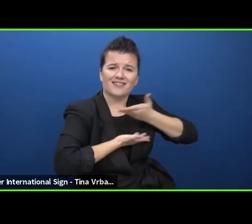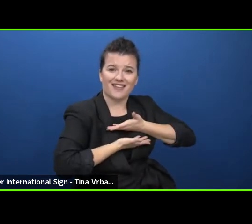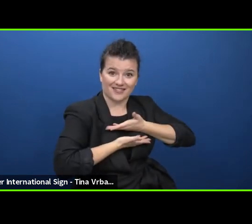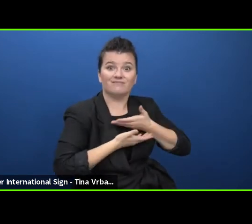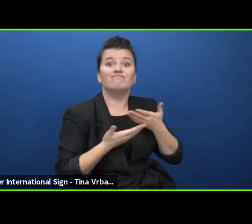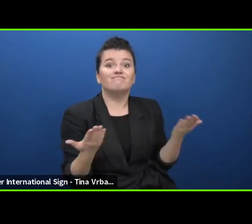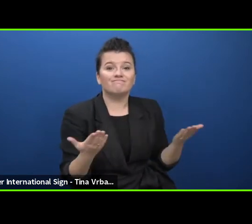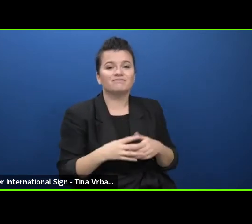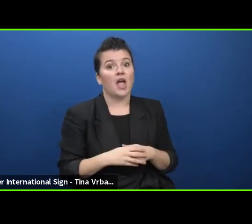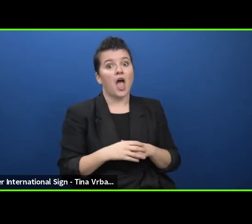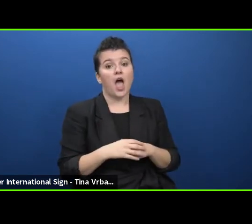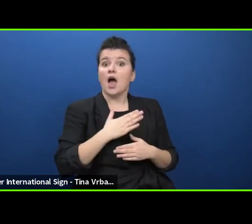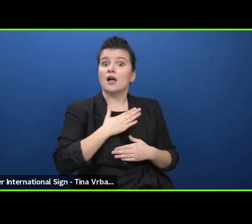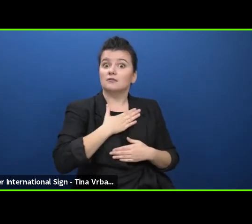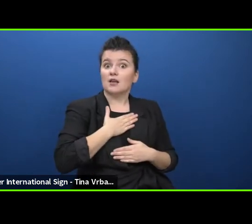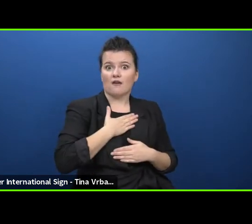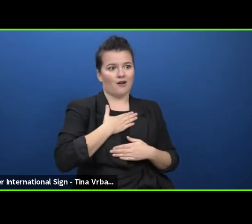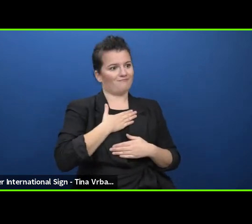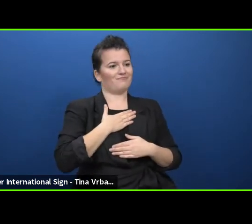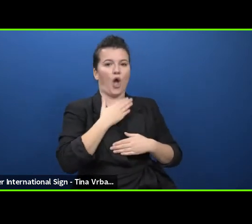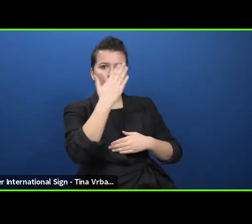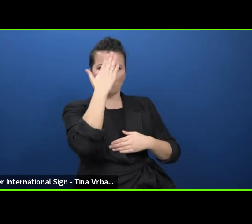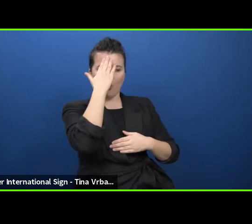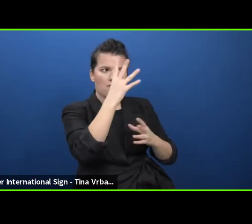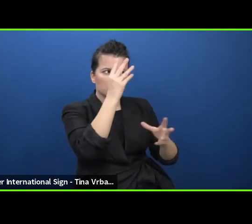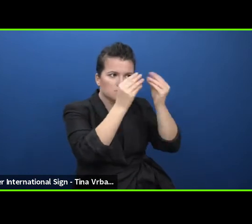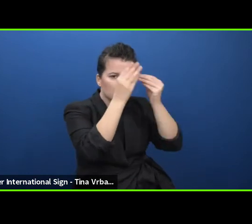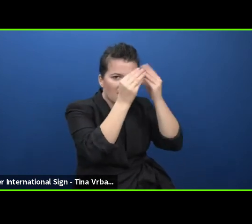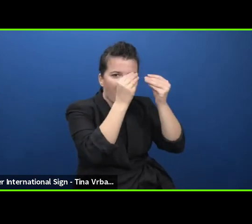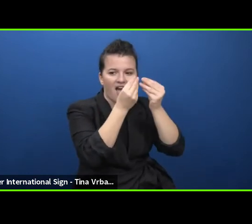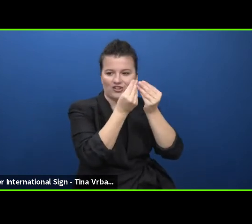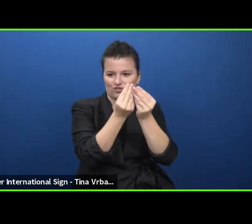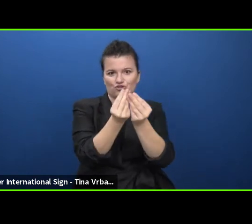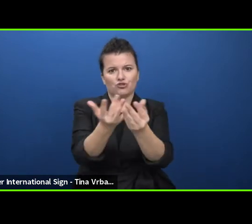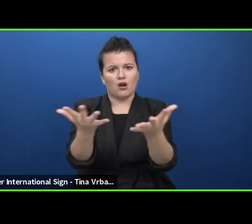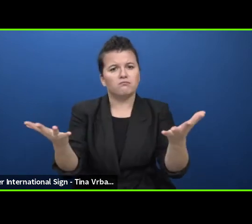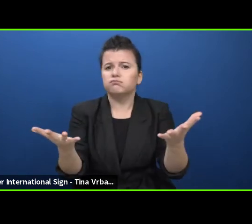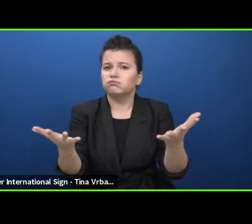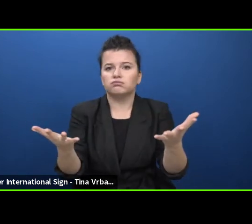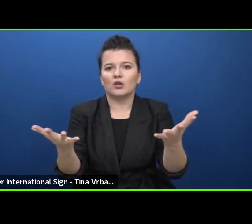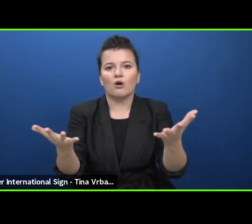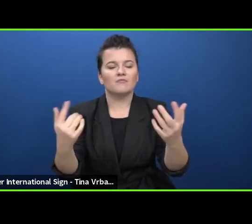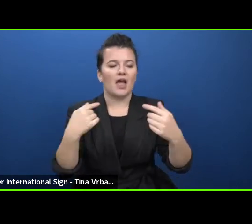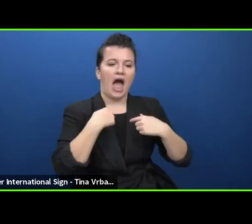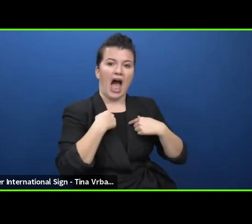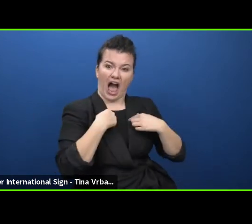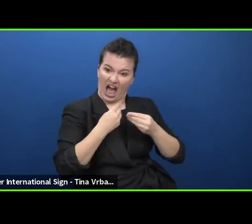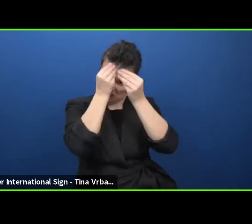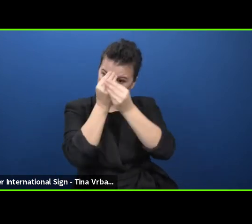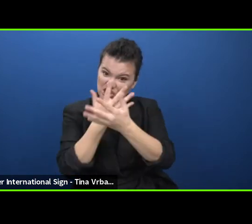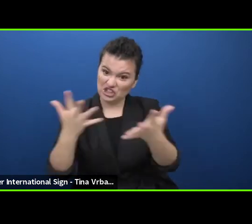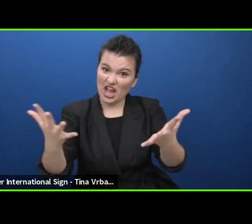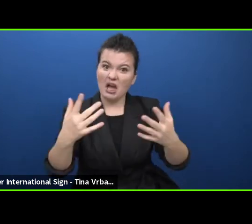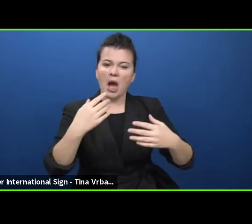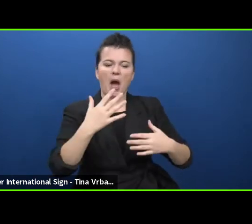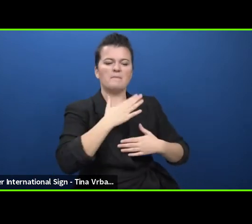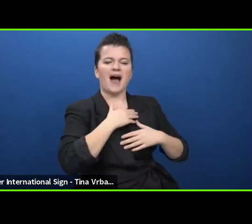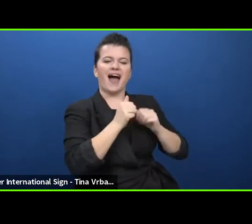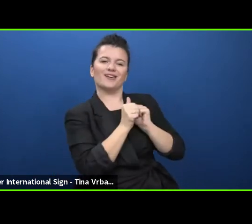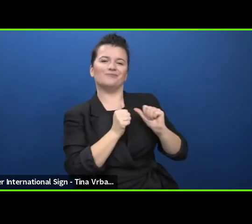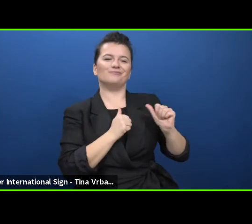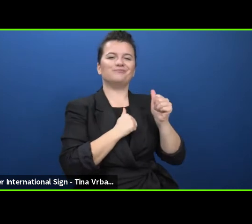that meant not only sharing the knowledge of the world, but also sharing its privileges, and he didn't like it. Everyone has